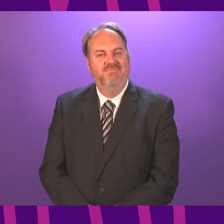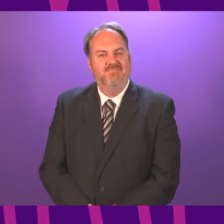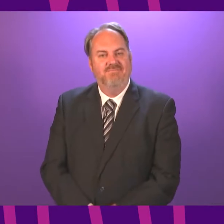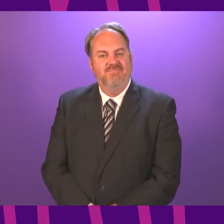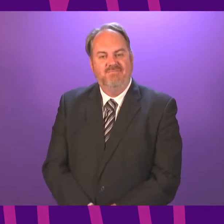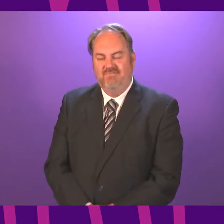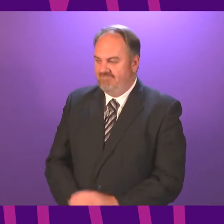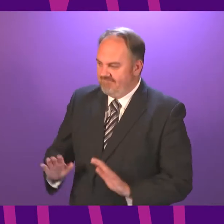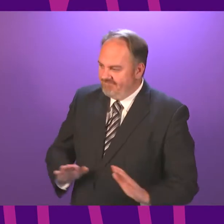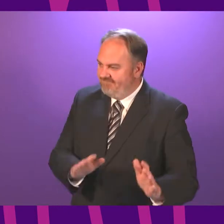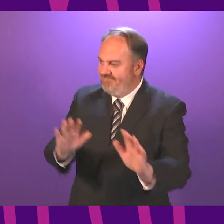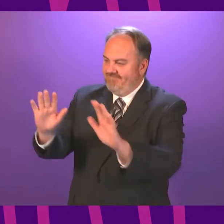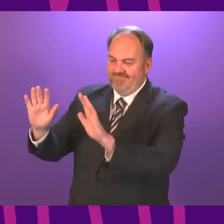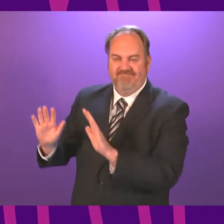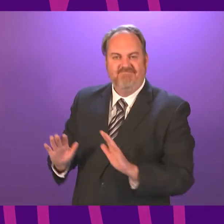Thank you.